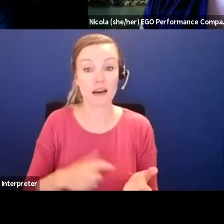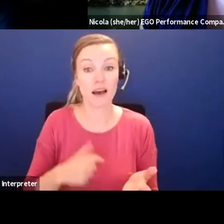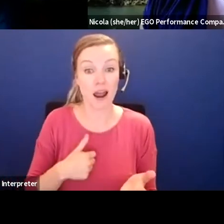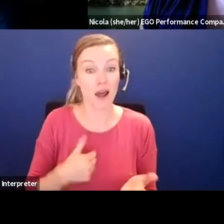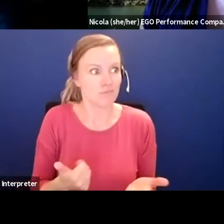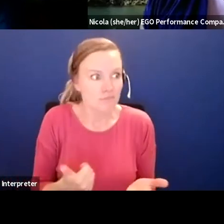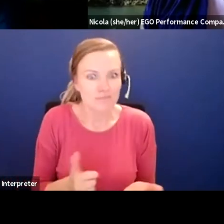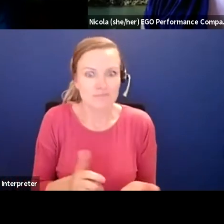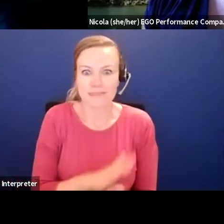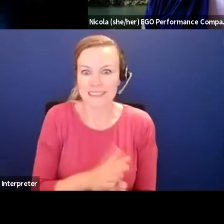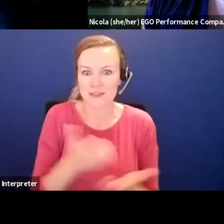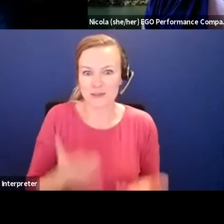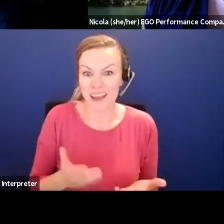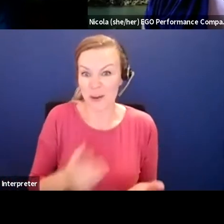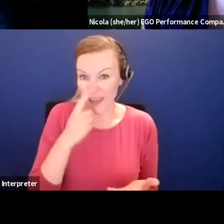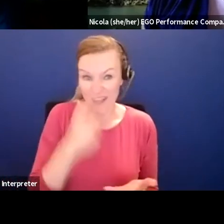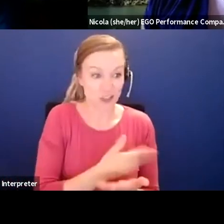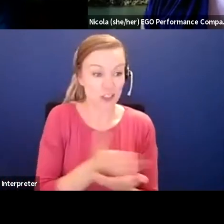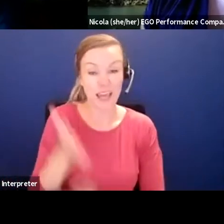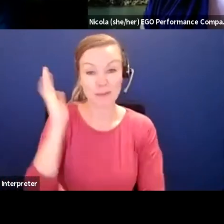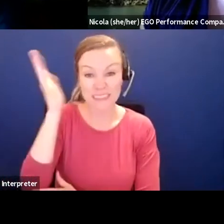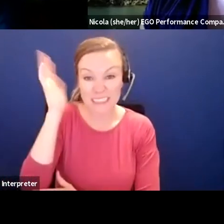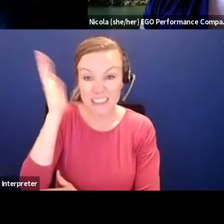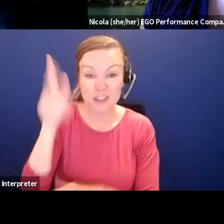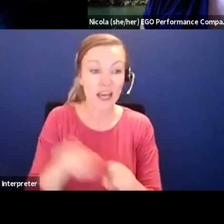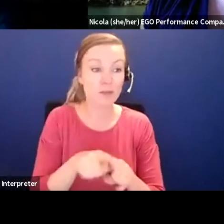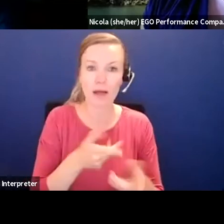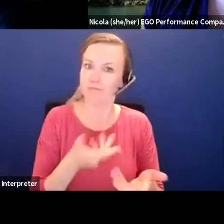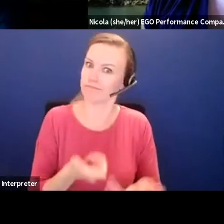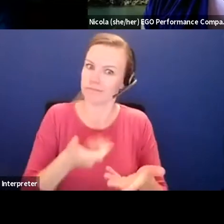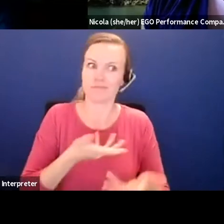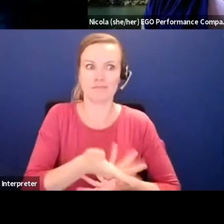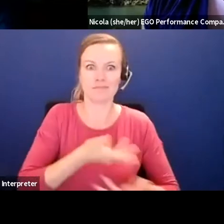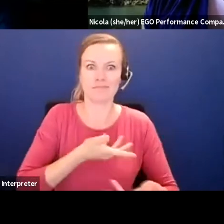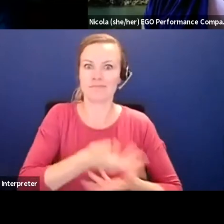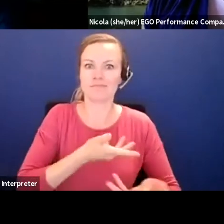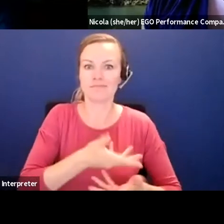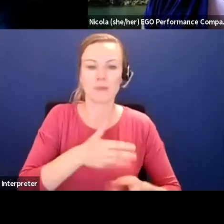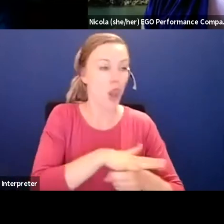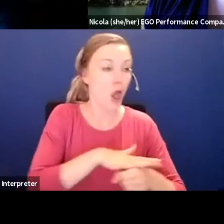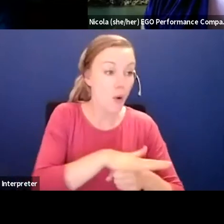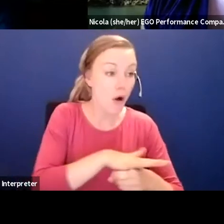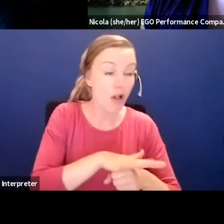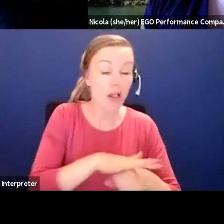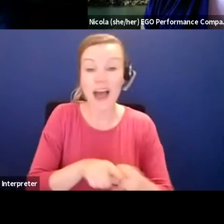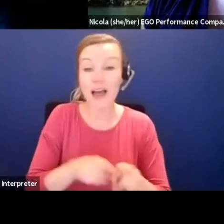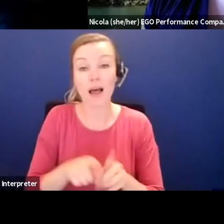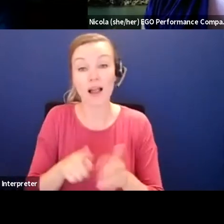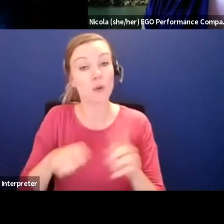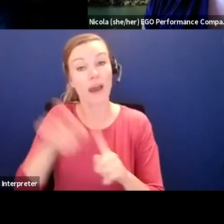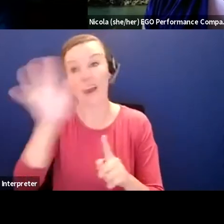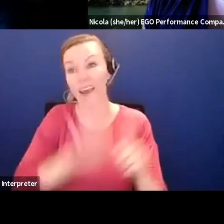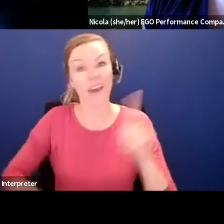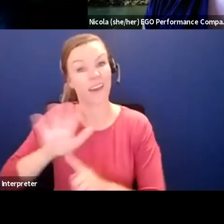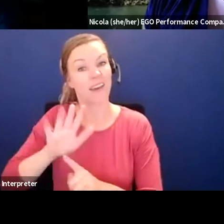share some pictures and conversations with artists, both locally, but also some national artists are here with us as